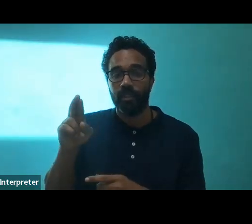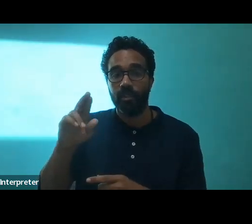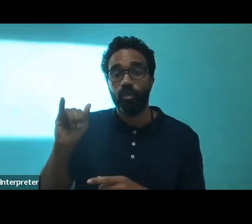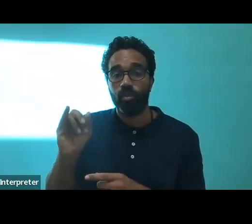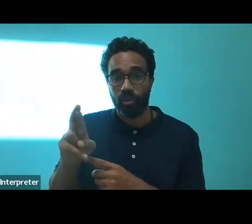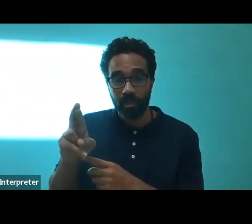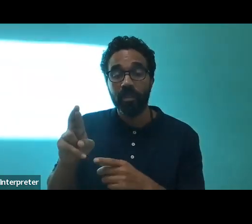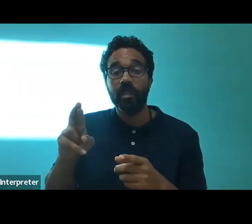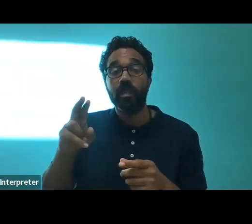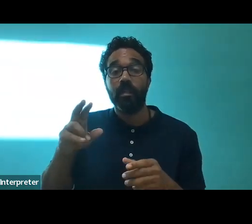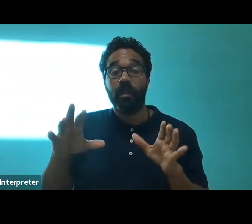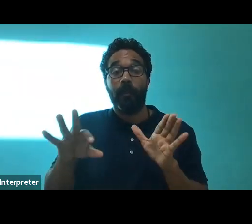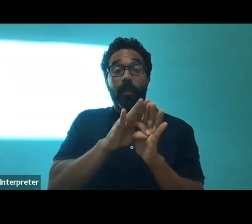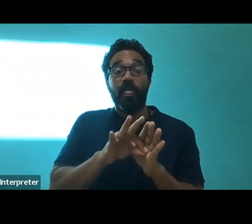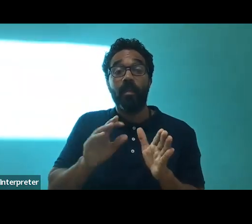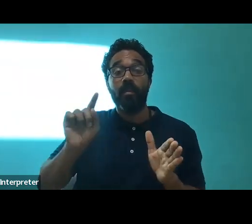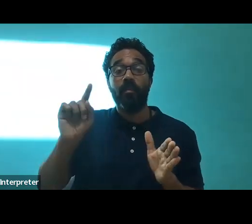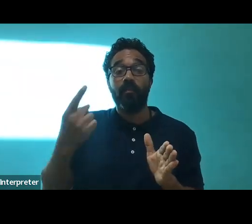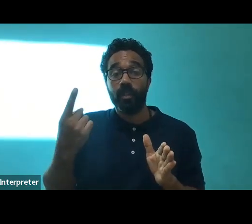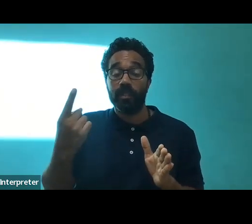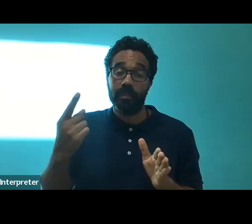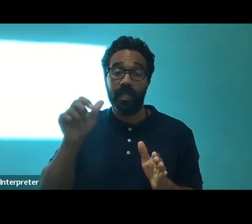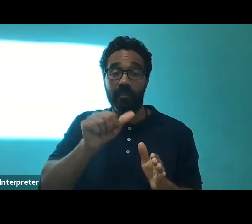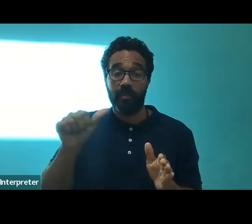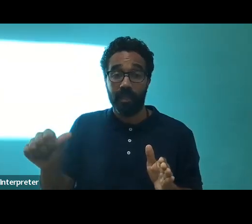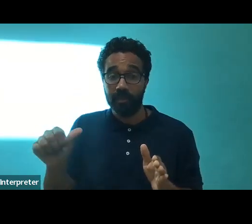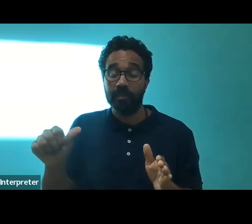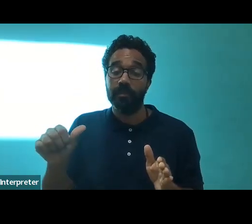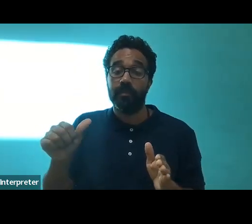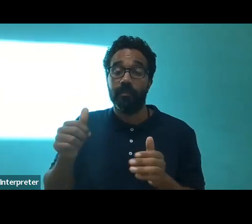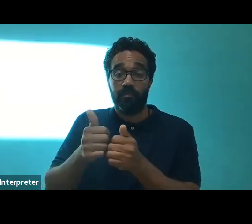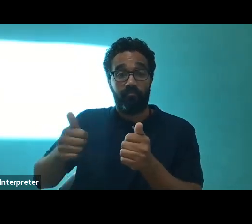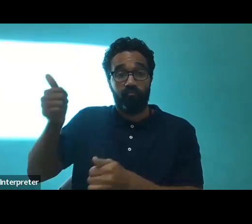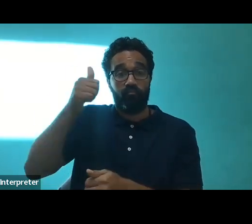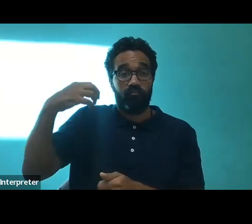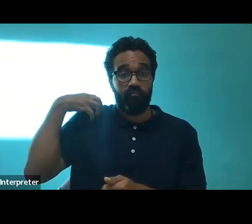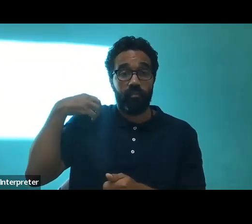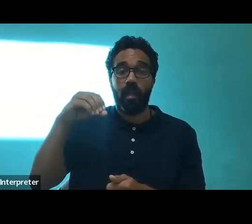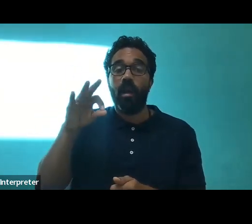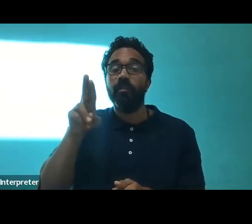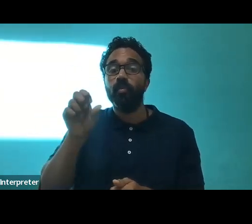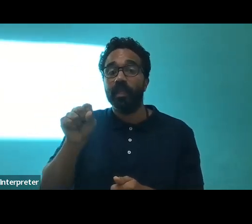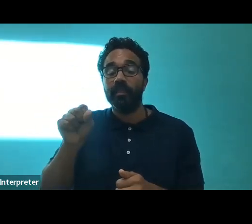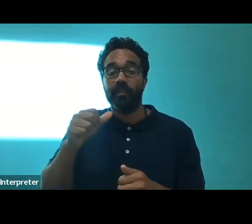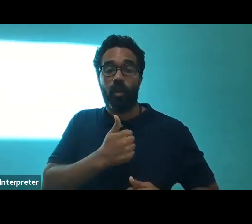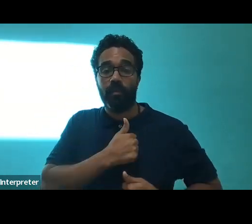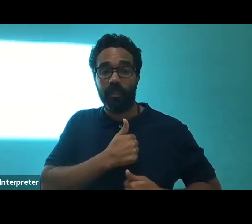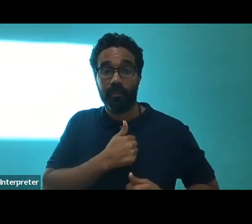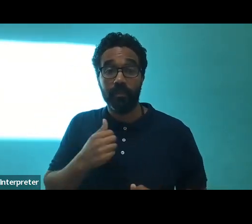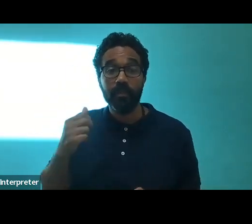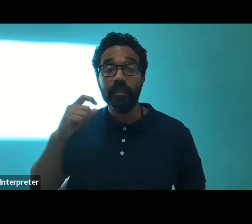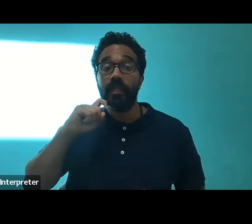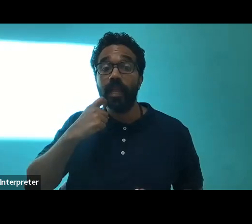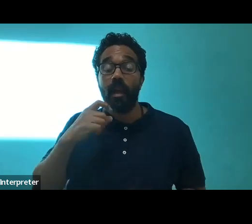African-American Secretary of the United States Army. The Apple Computer Company